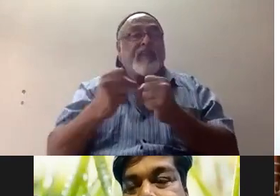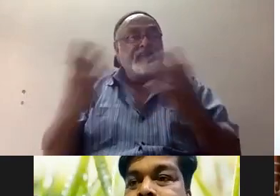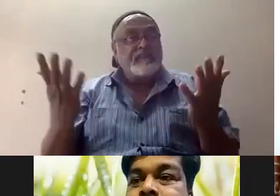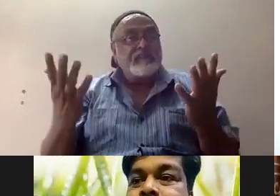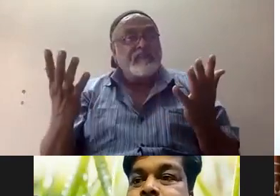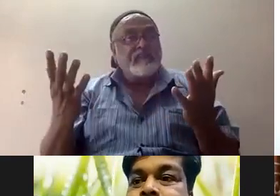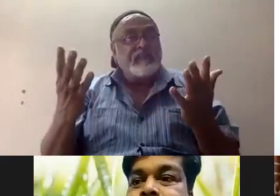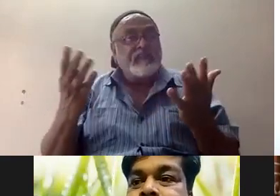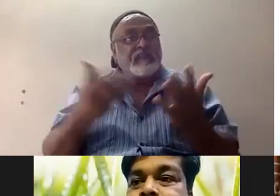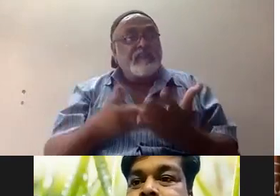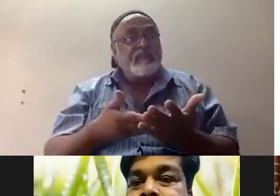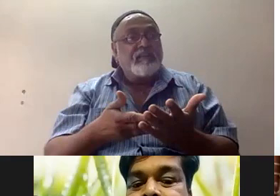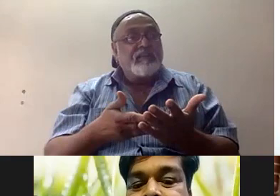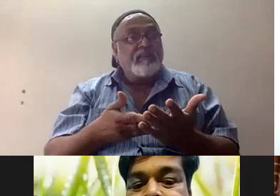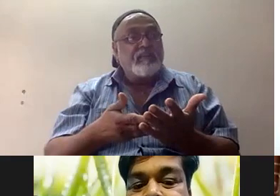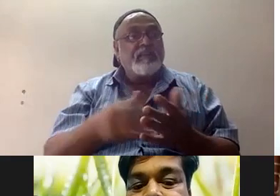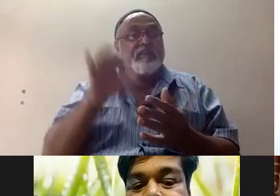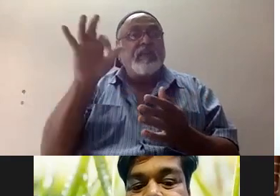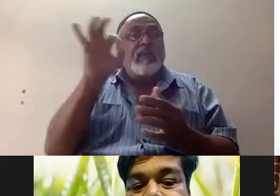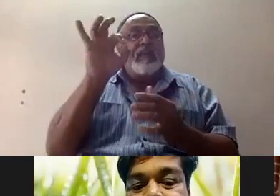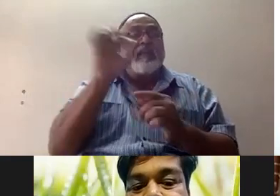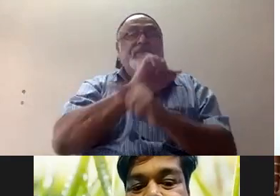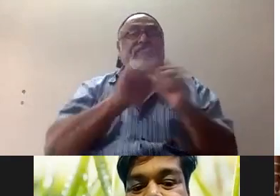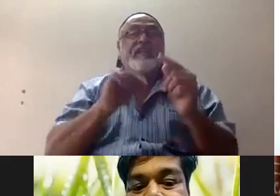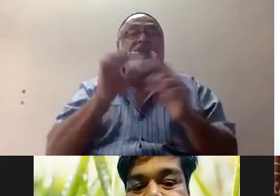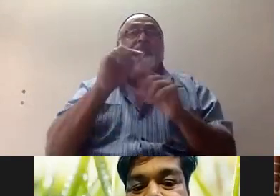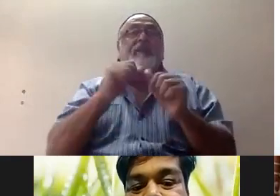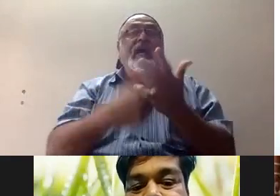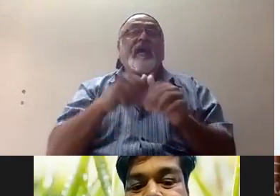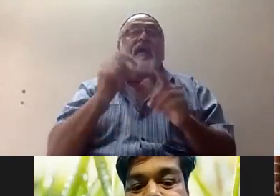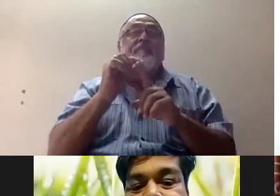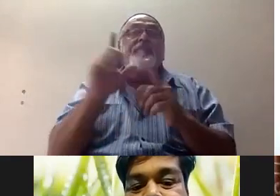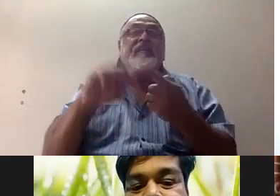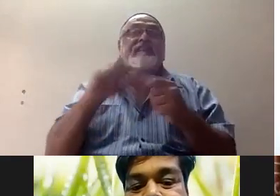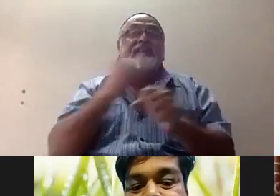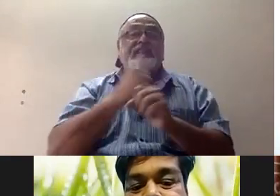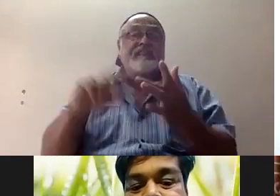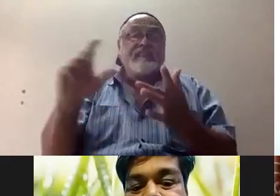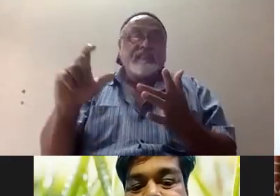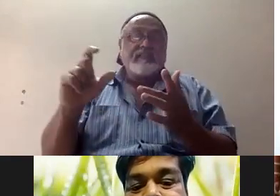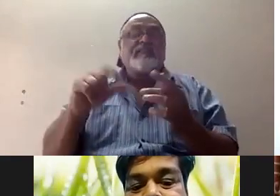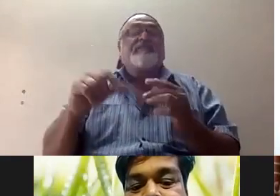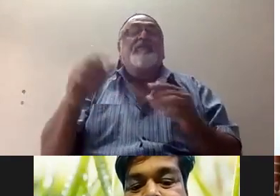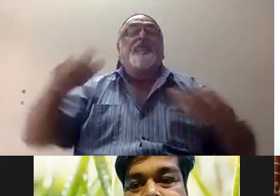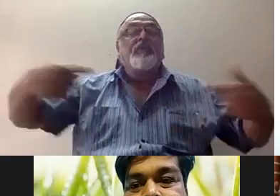He's 90% paraplegic and has been a wheelchair user ever since.